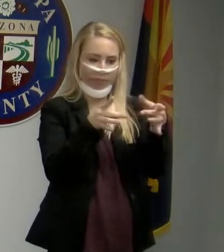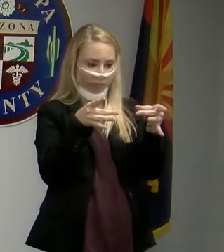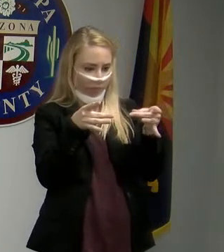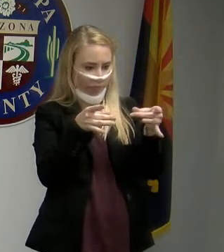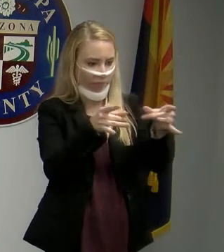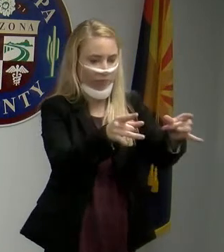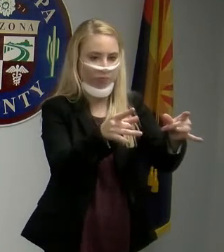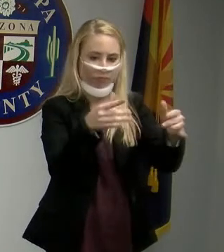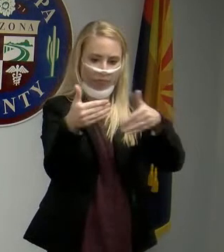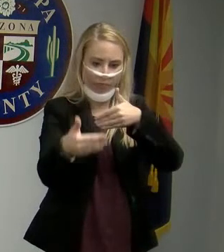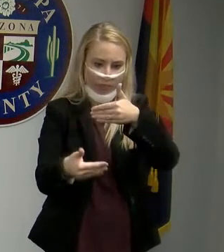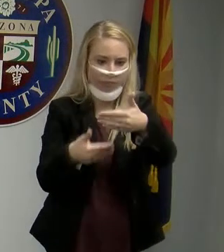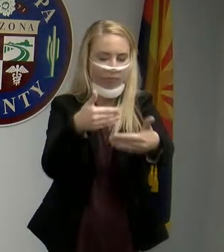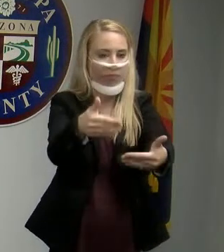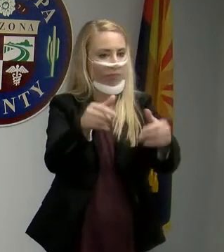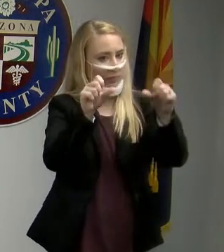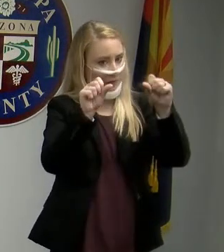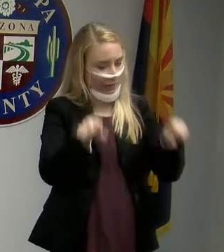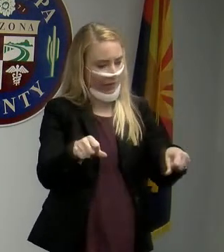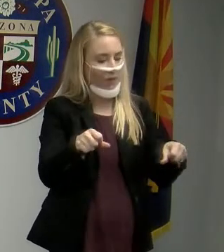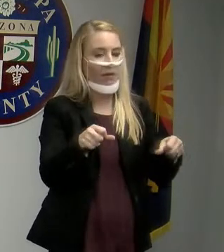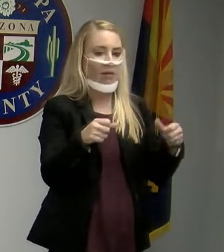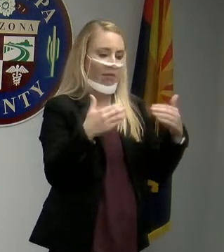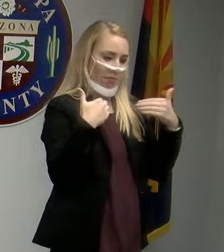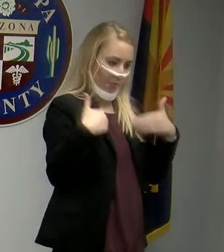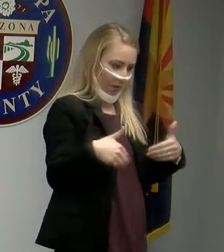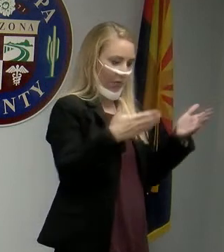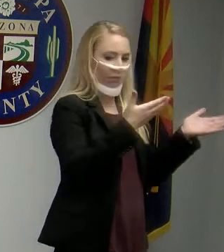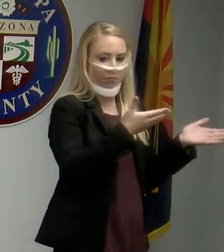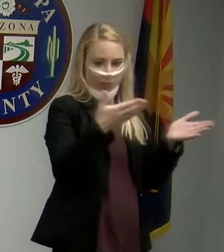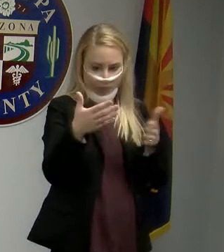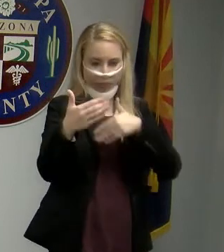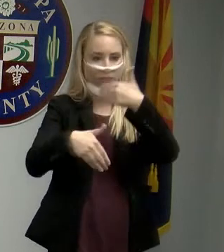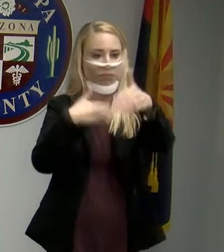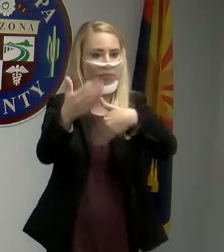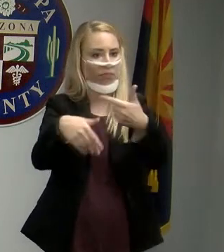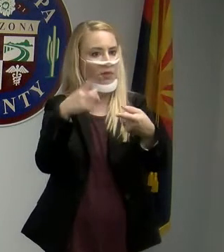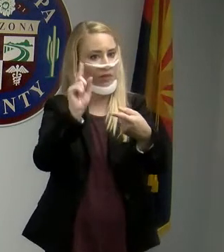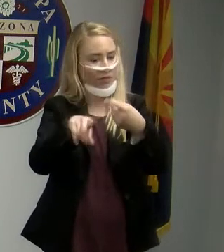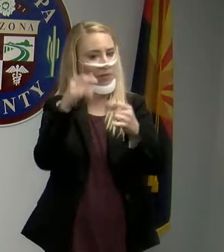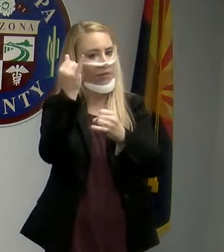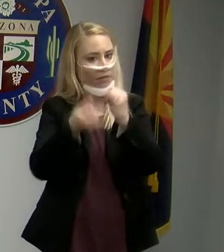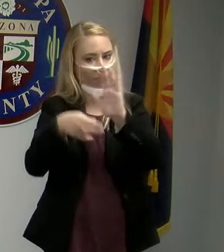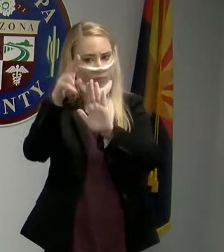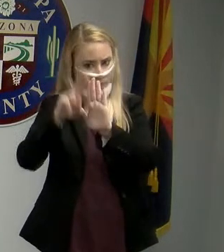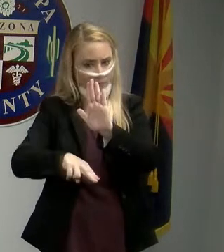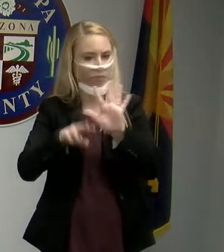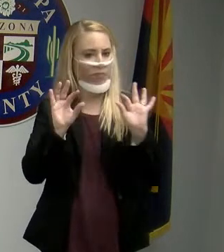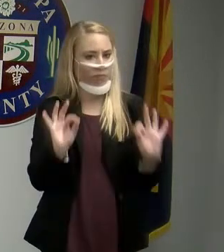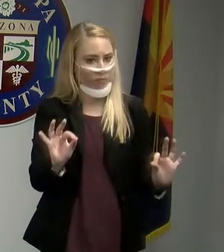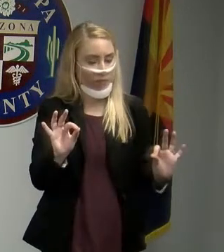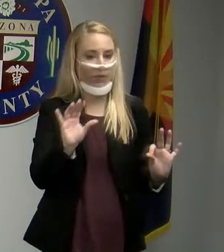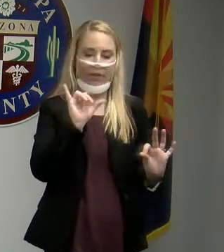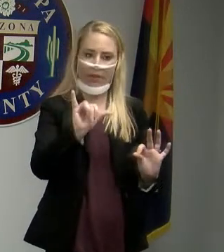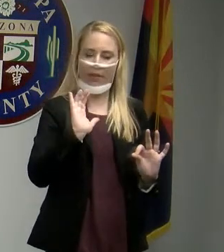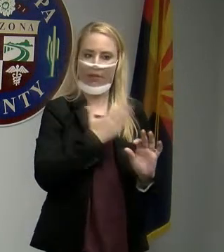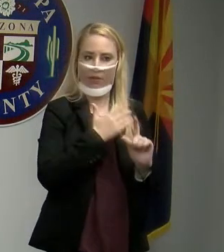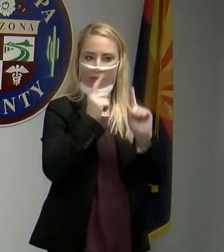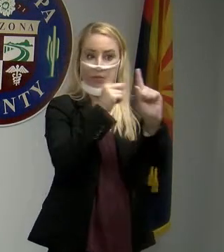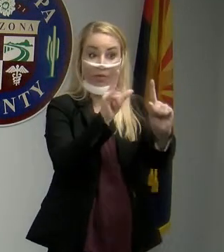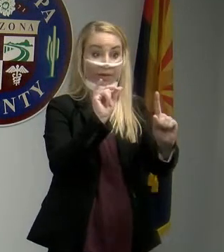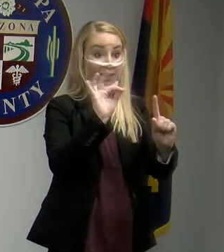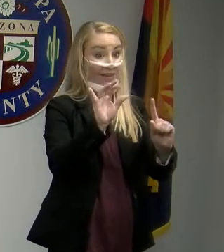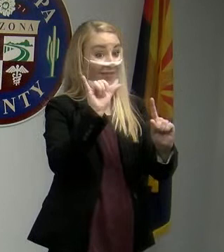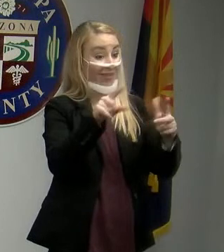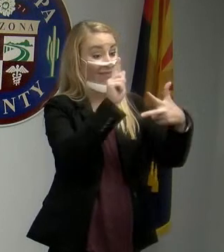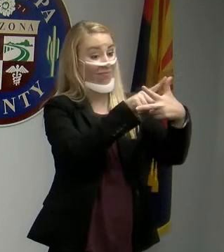able to take decedents in and get them all the way to the end for final disposition. That's our focus. If we can keep the system running and running the